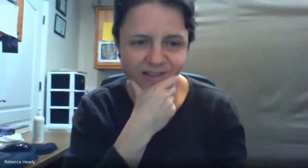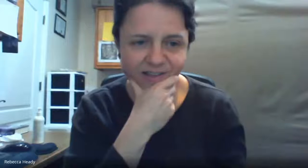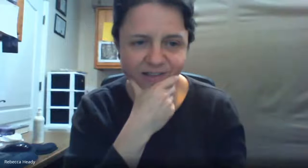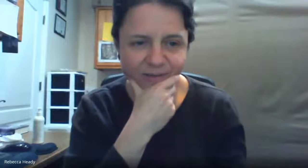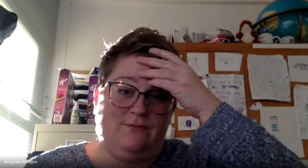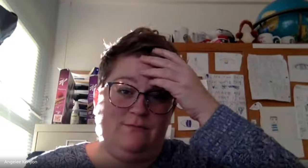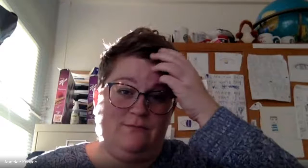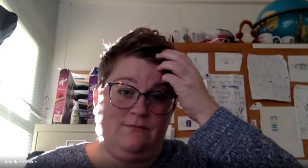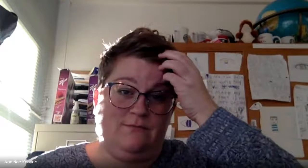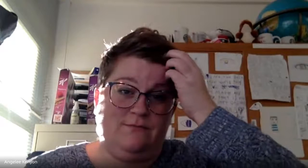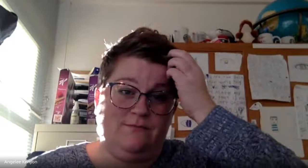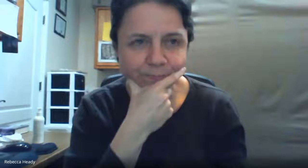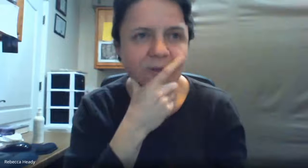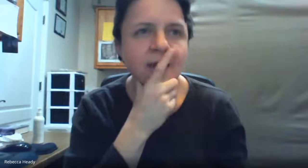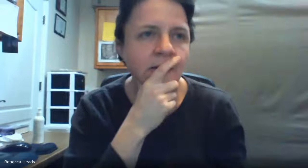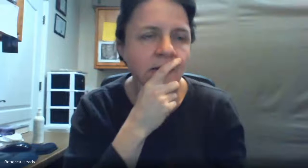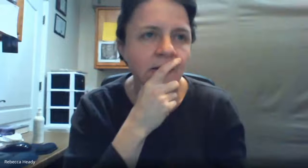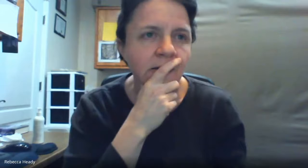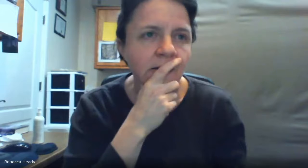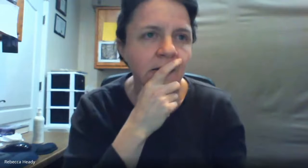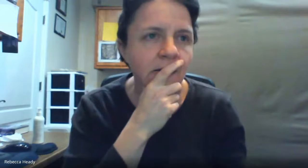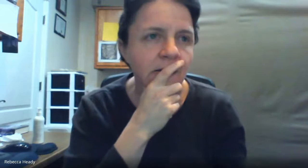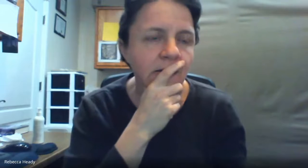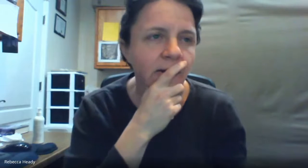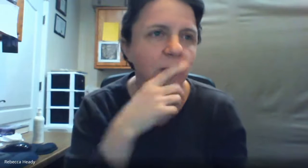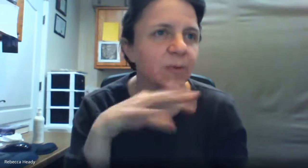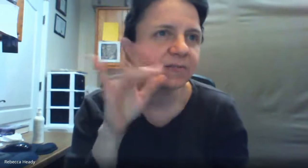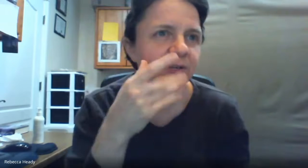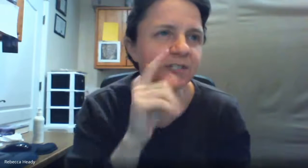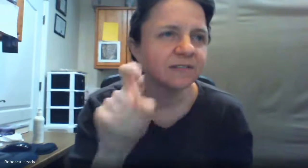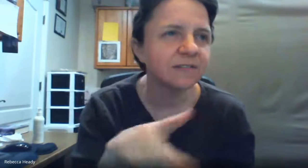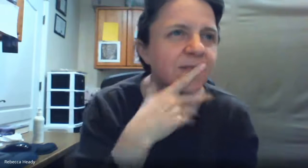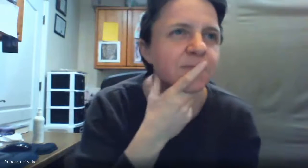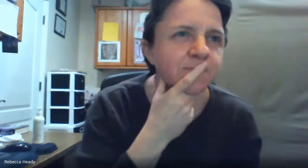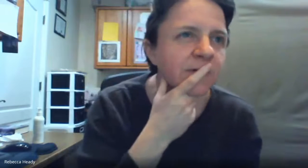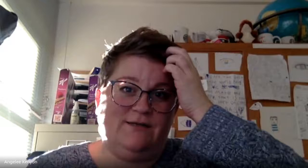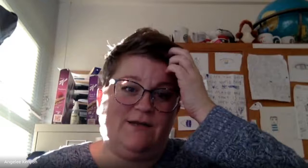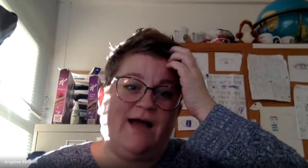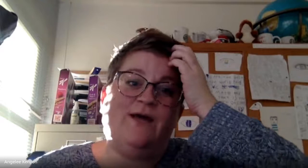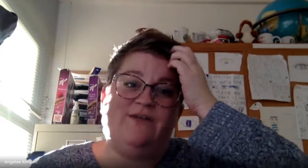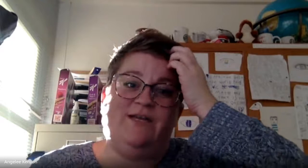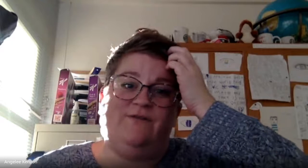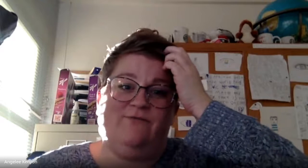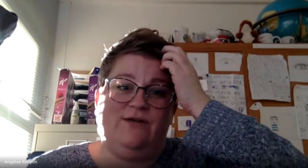favorite. Okay. All right, I'll pick a different question. Sorry, I don't have any